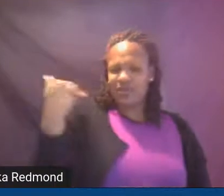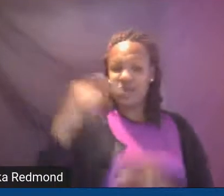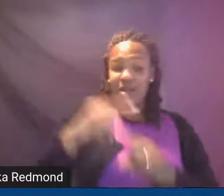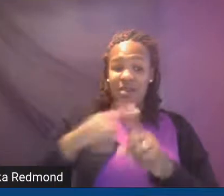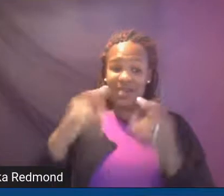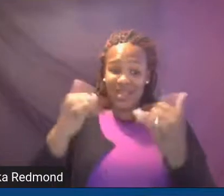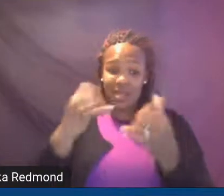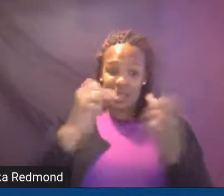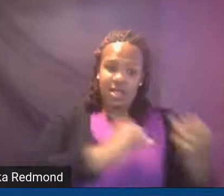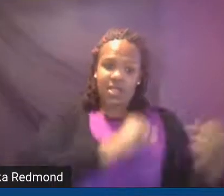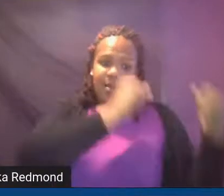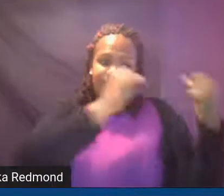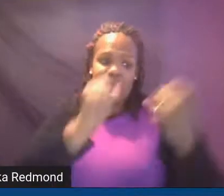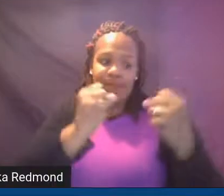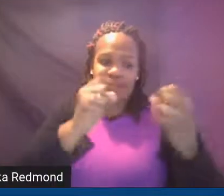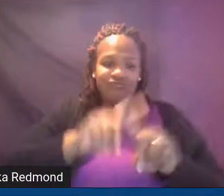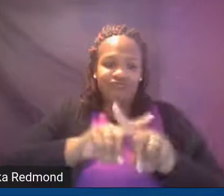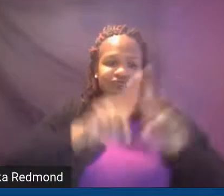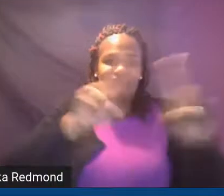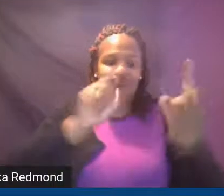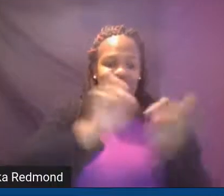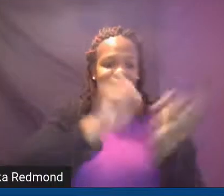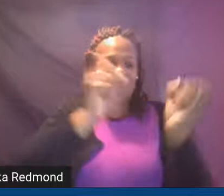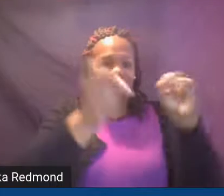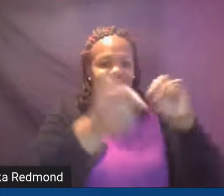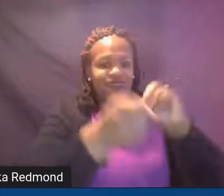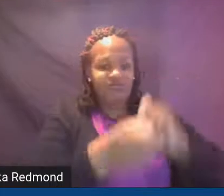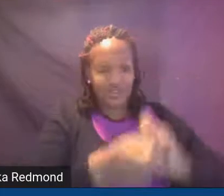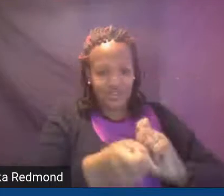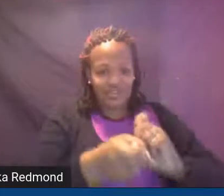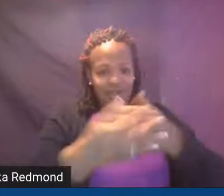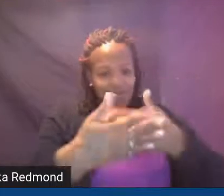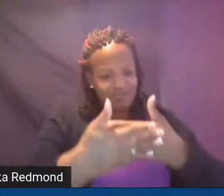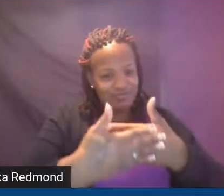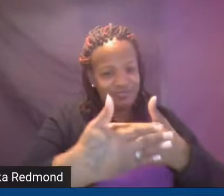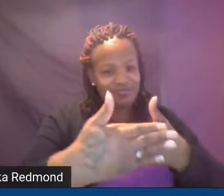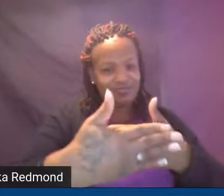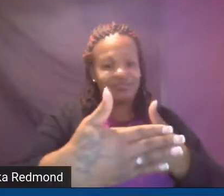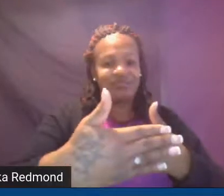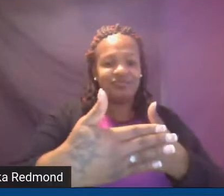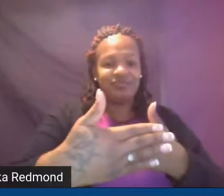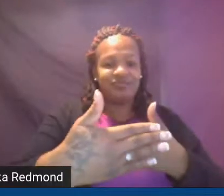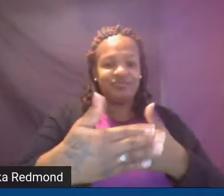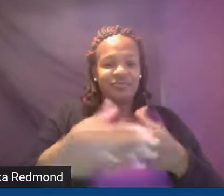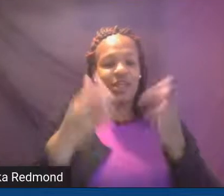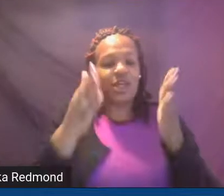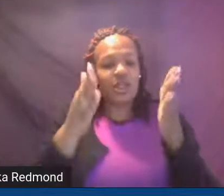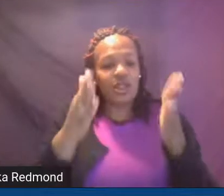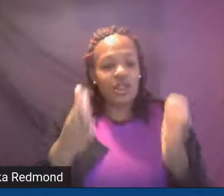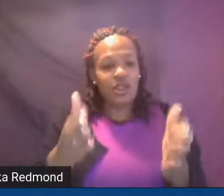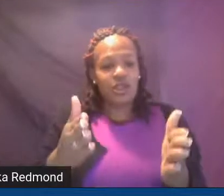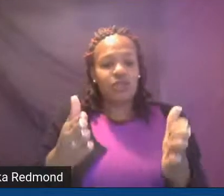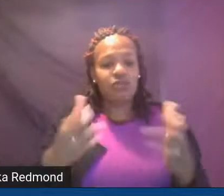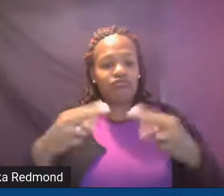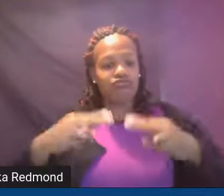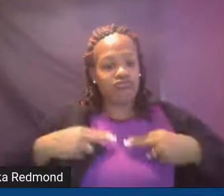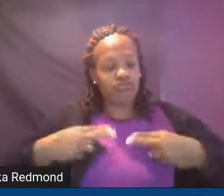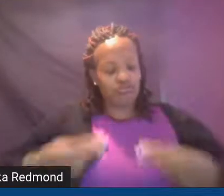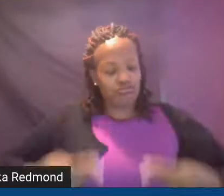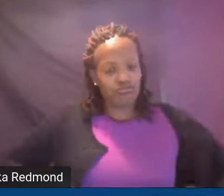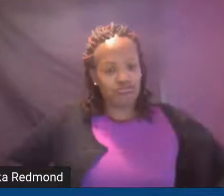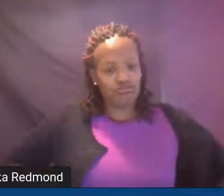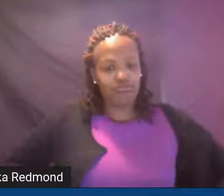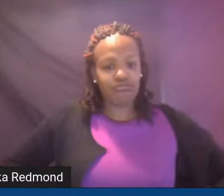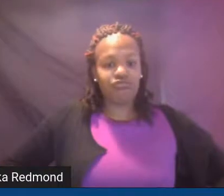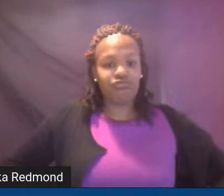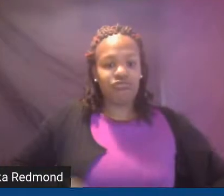think, is really going to be a differentiator moving forward in the 2021, the humanization of the business relationship. And I think that when we